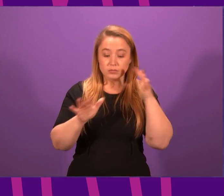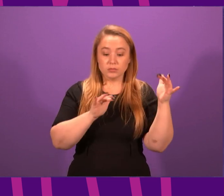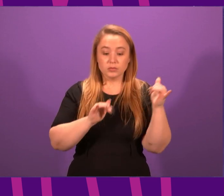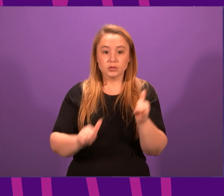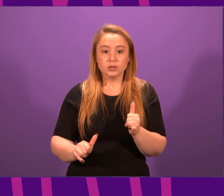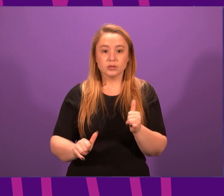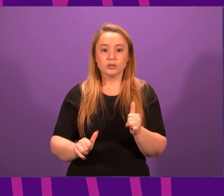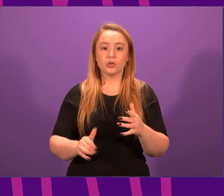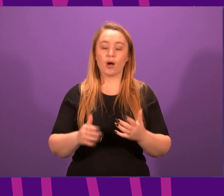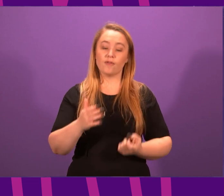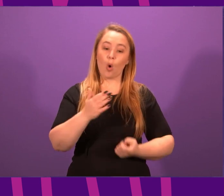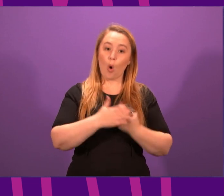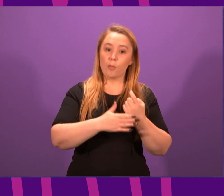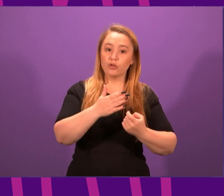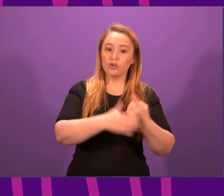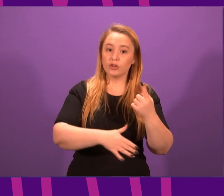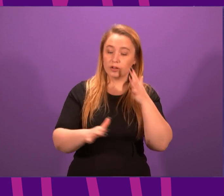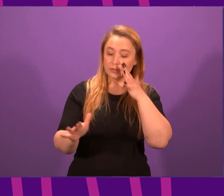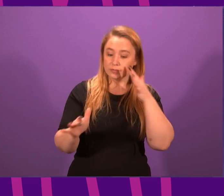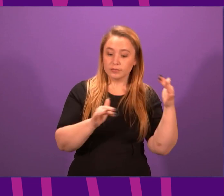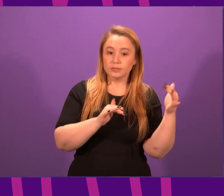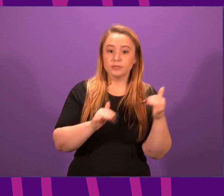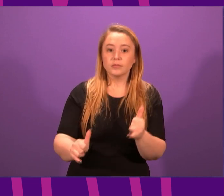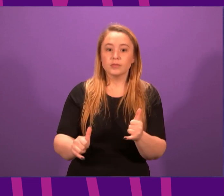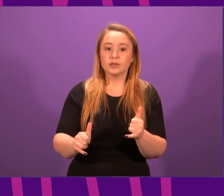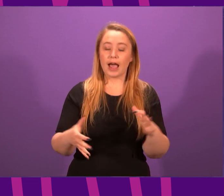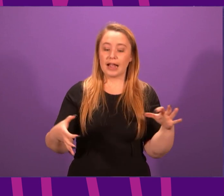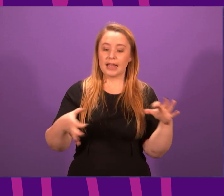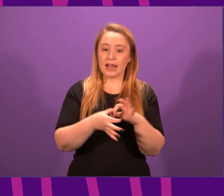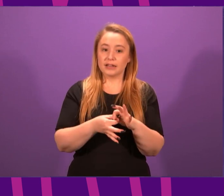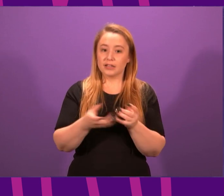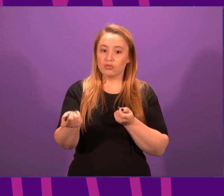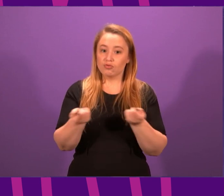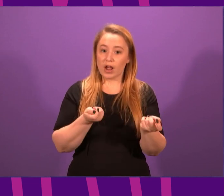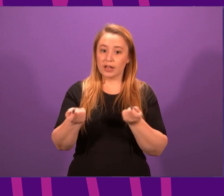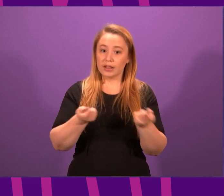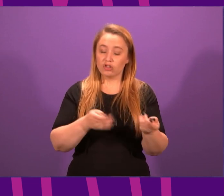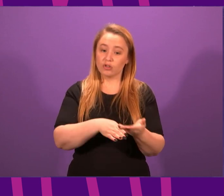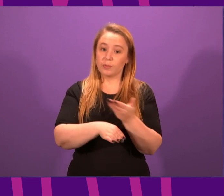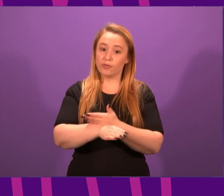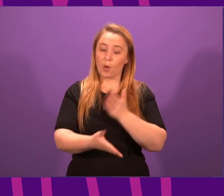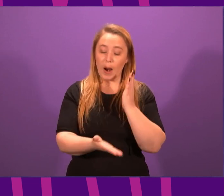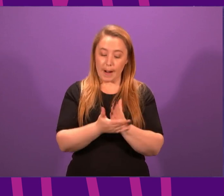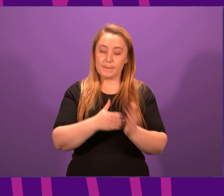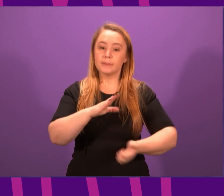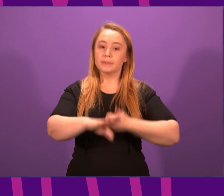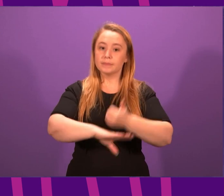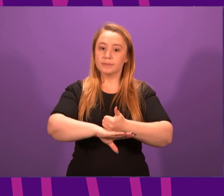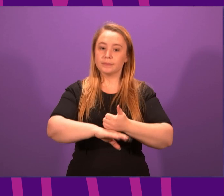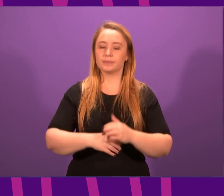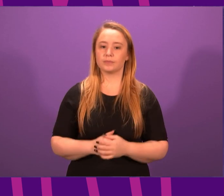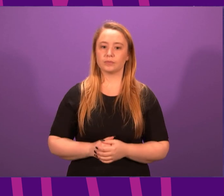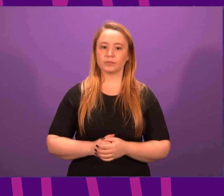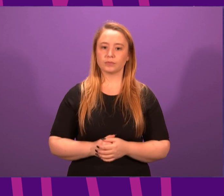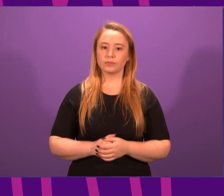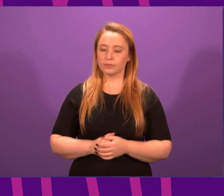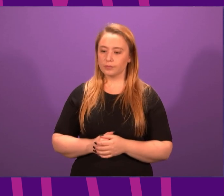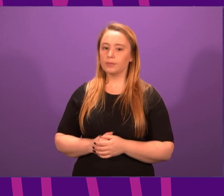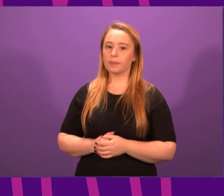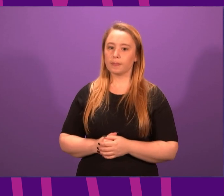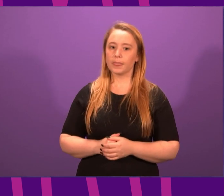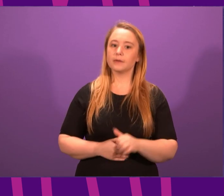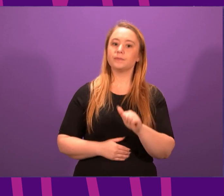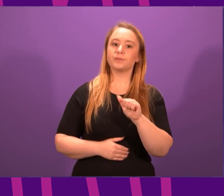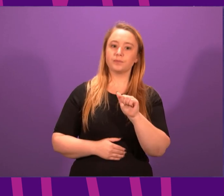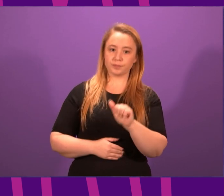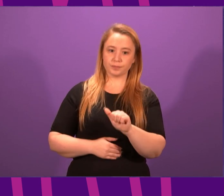an opportunity to scrutinise the connected regulations before they're actually implemented. First Minister. Yes, Graham Day